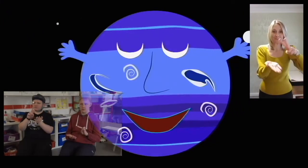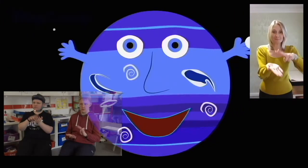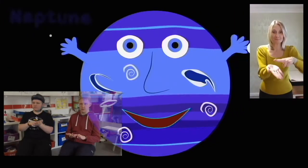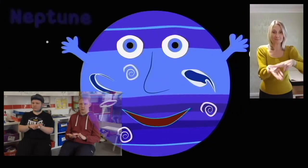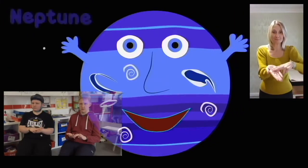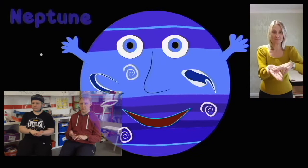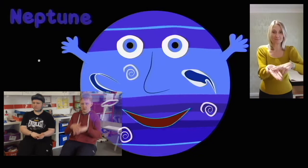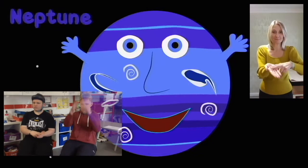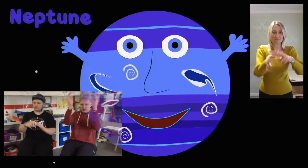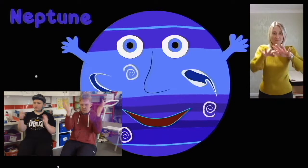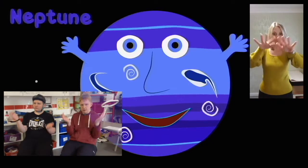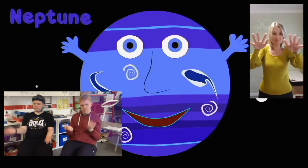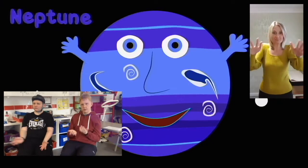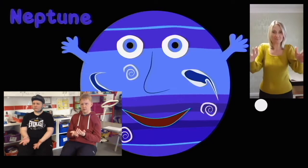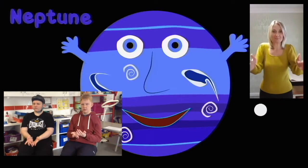I am Neptune.